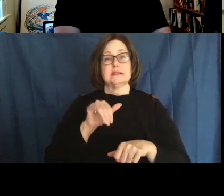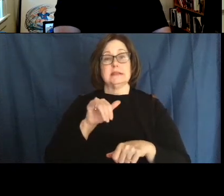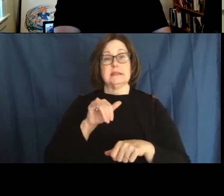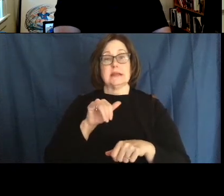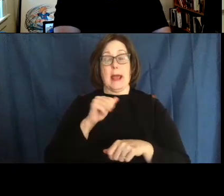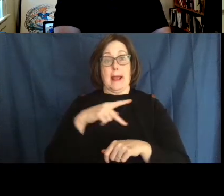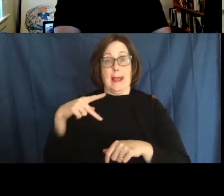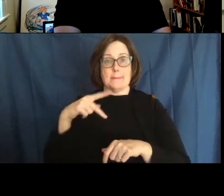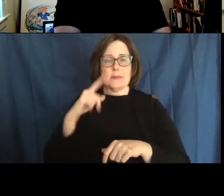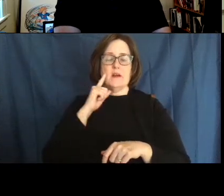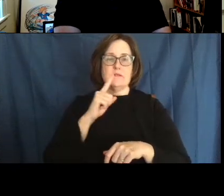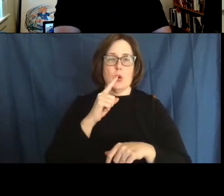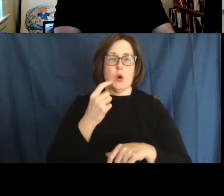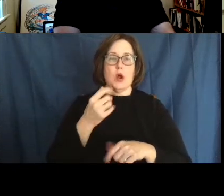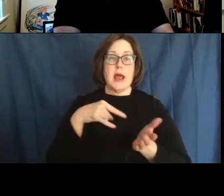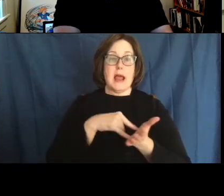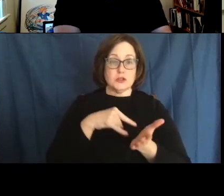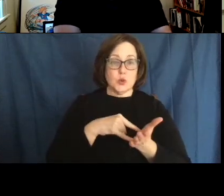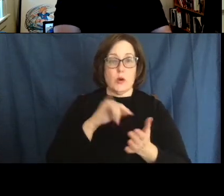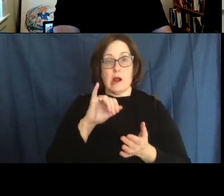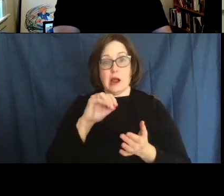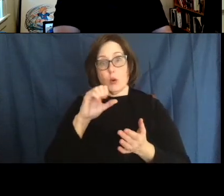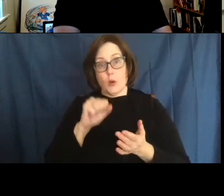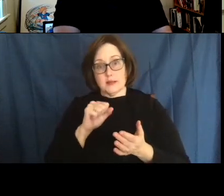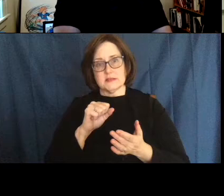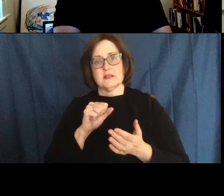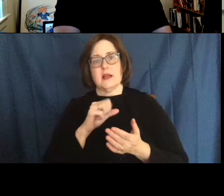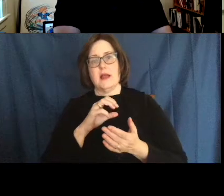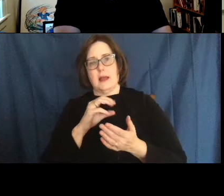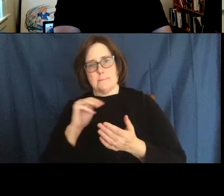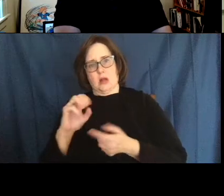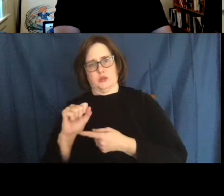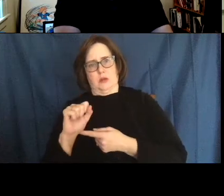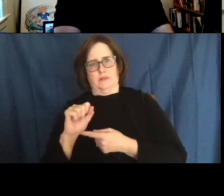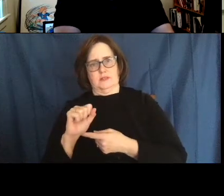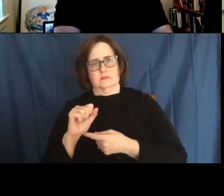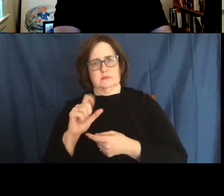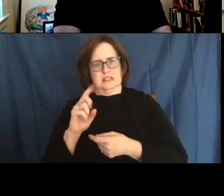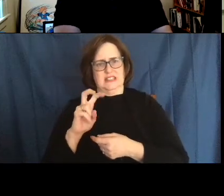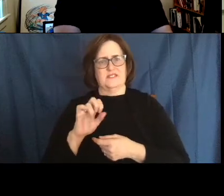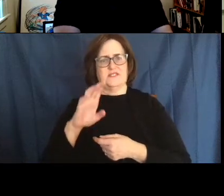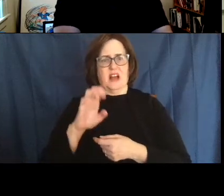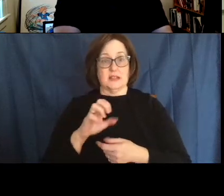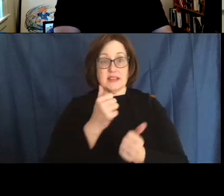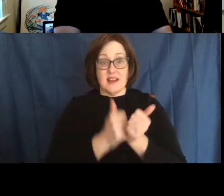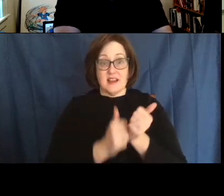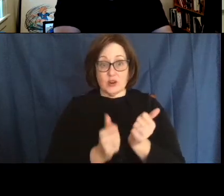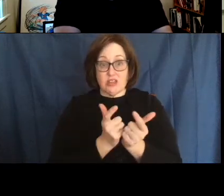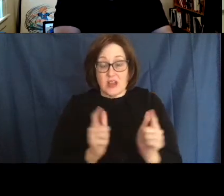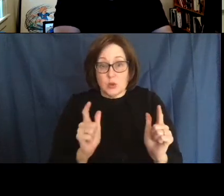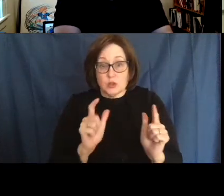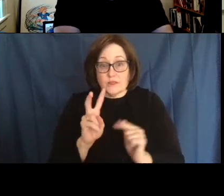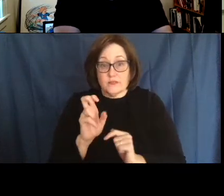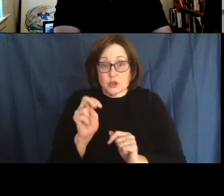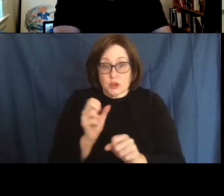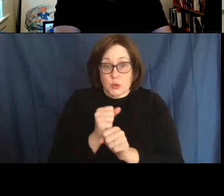iOS, and Windows devices in multiple different languages. And every single language version that has ever been created has been